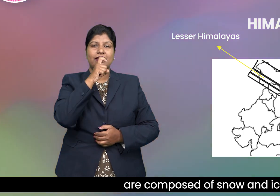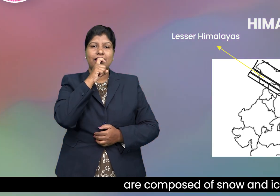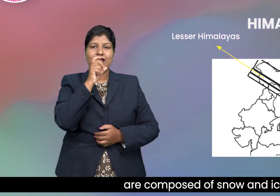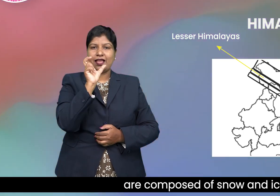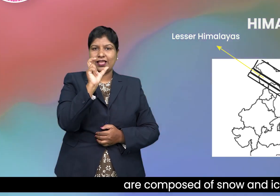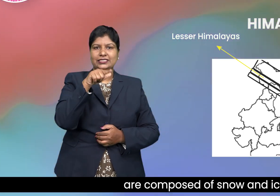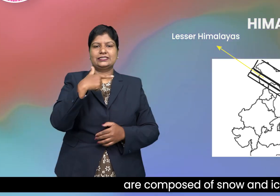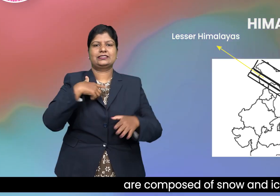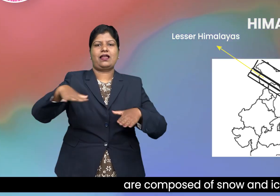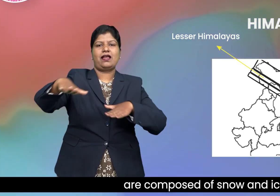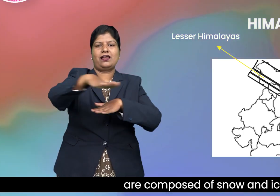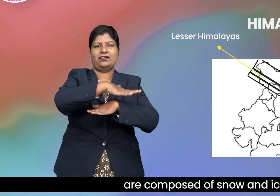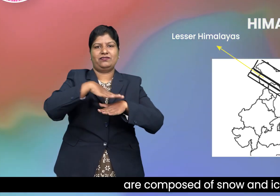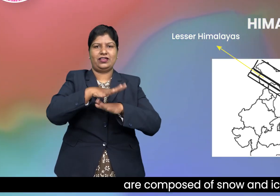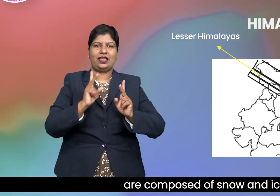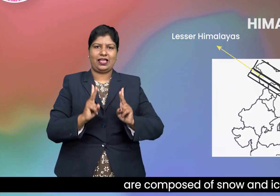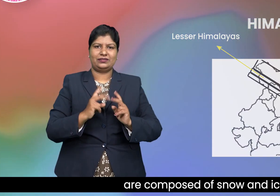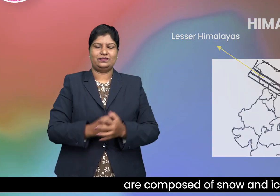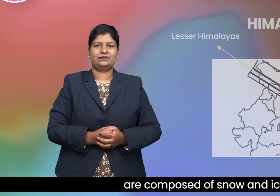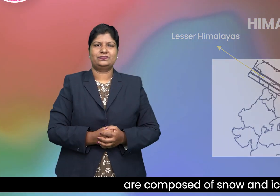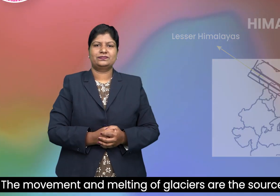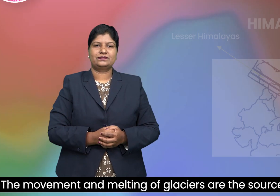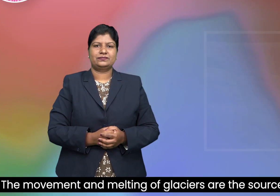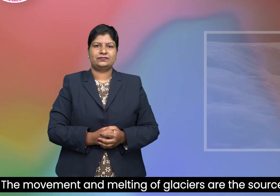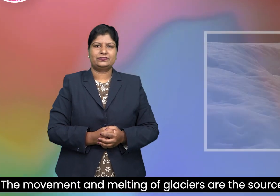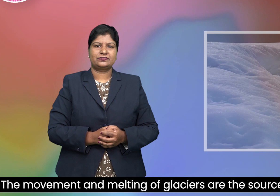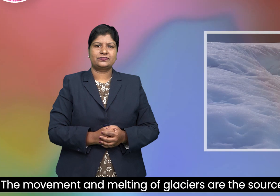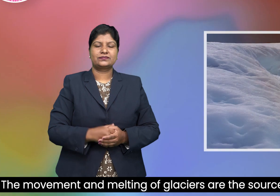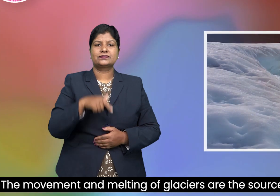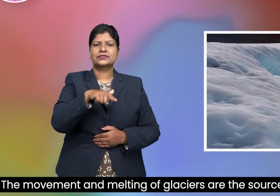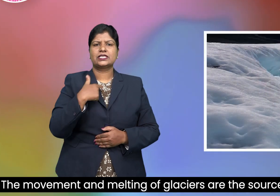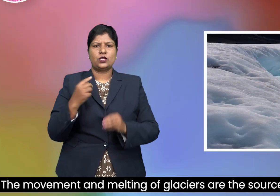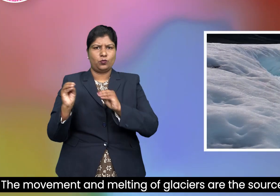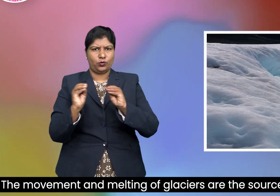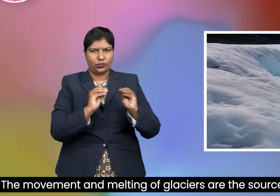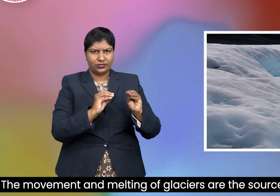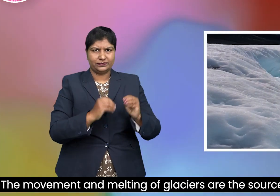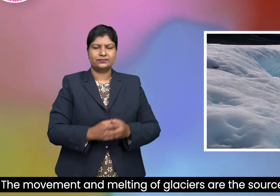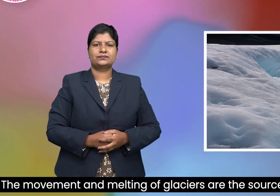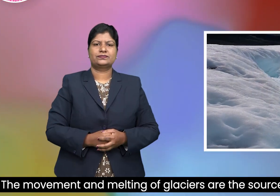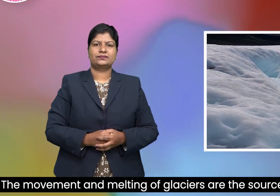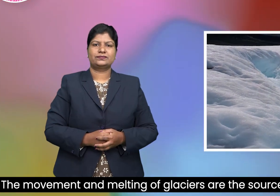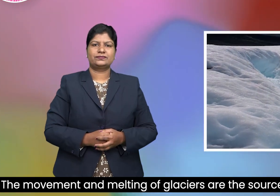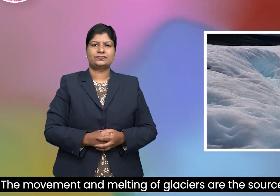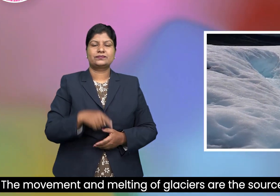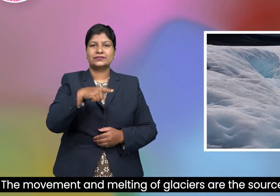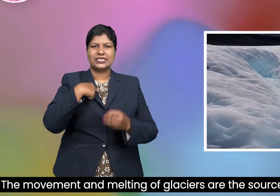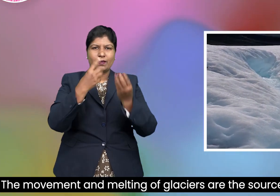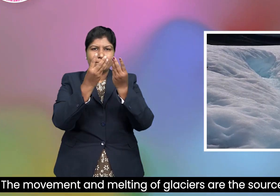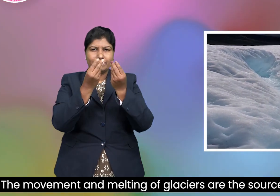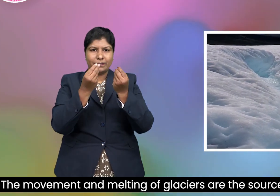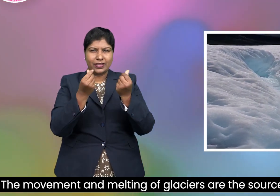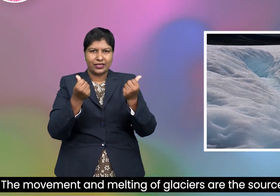the moment and melting